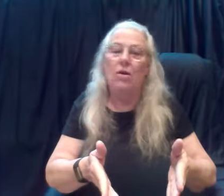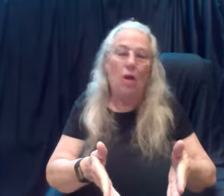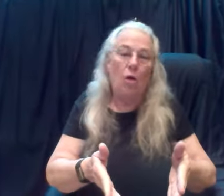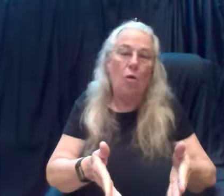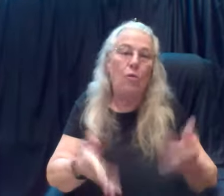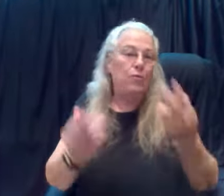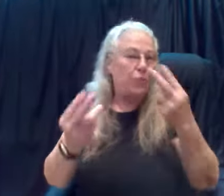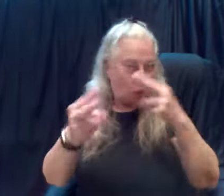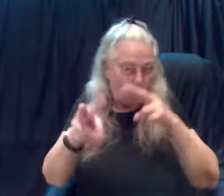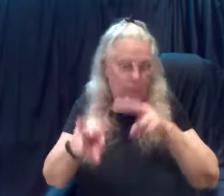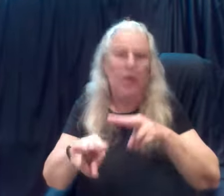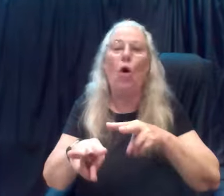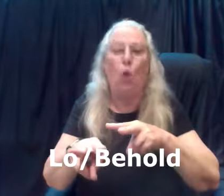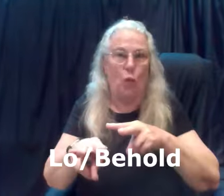Lo or behold.